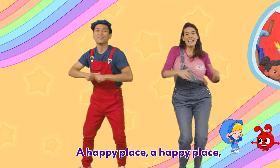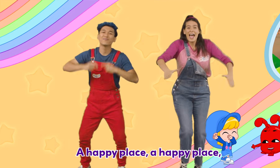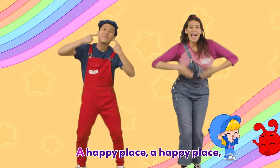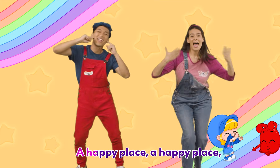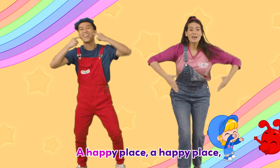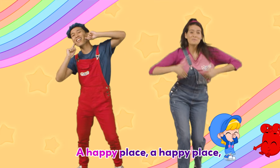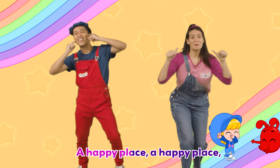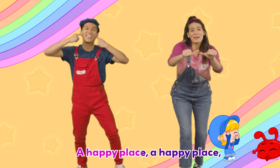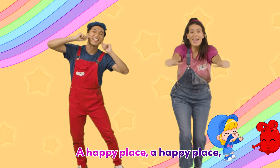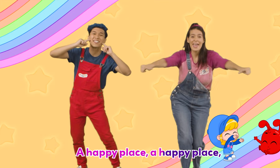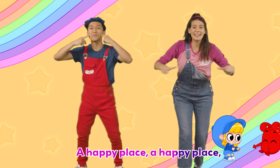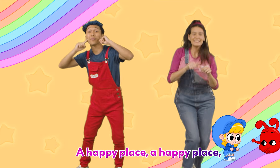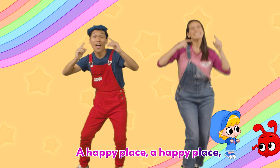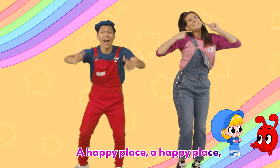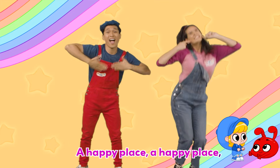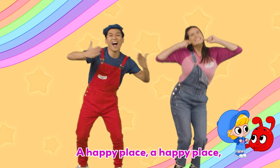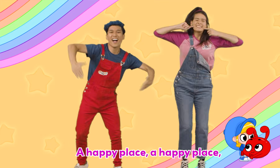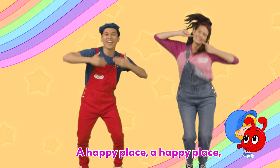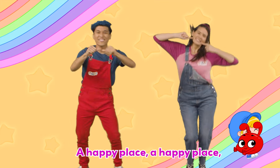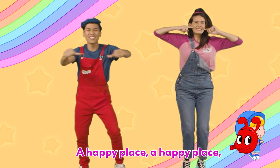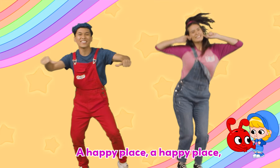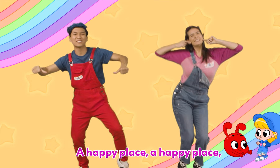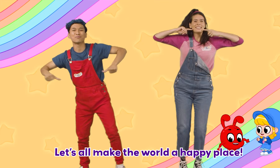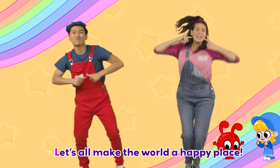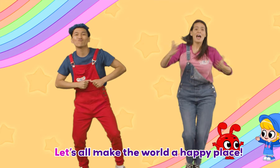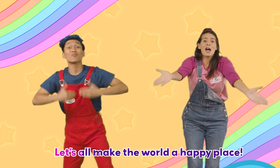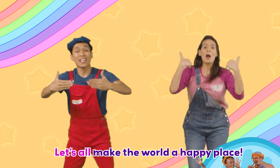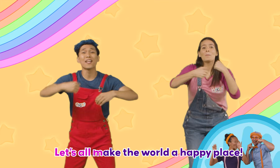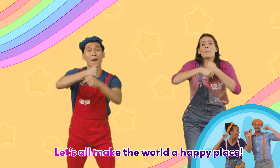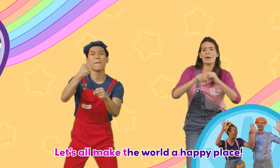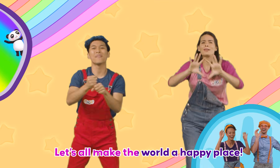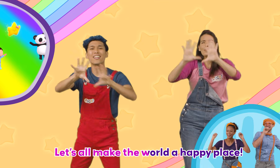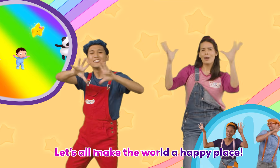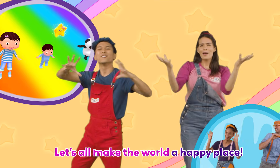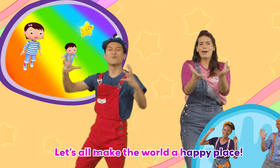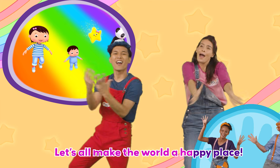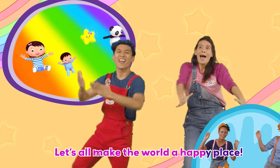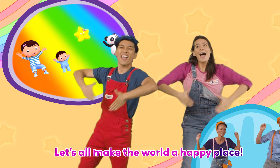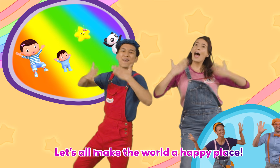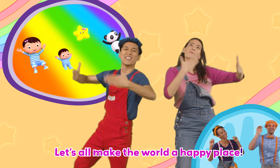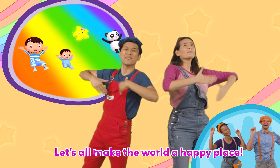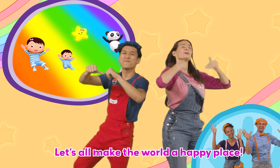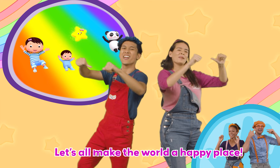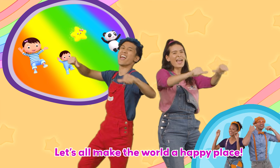A happy place, a happy place. Let's all make the world a happy